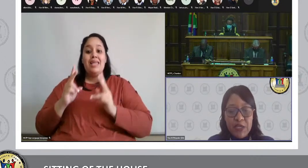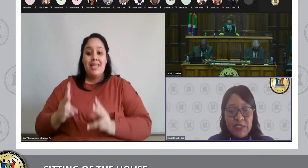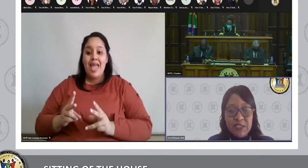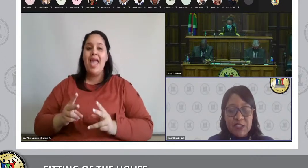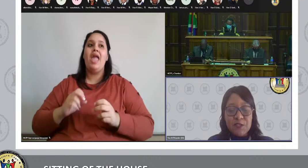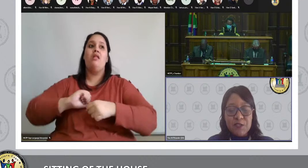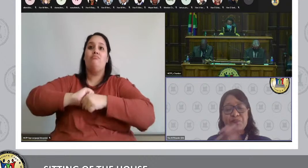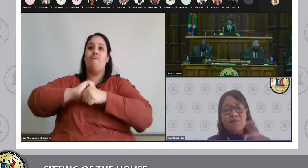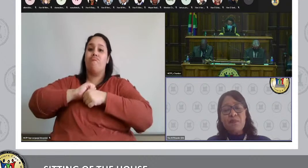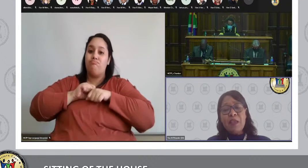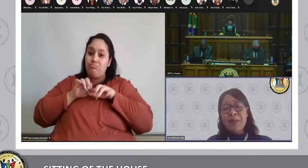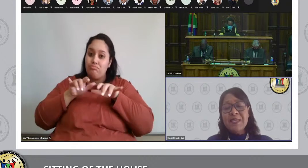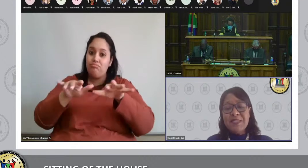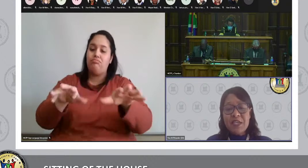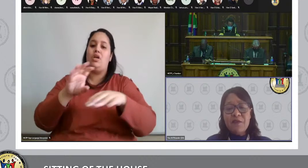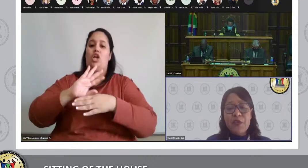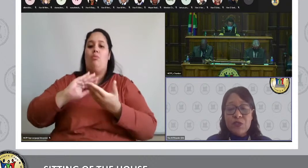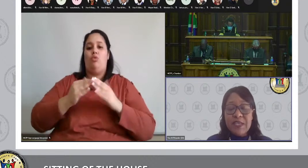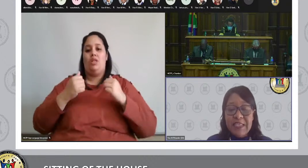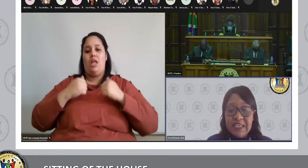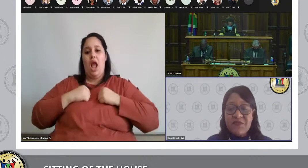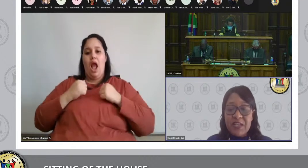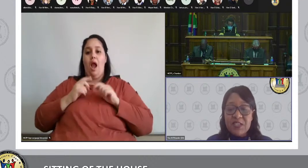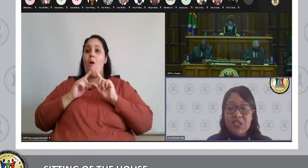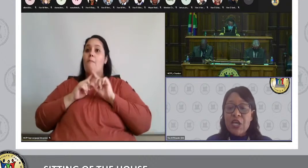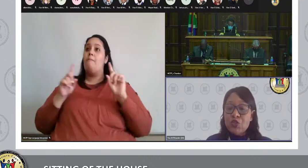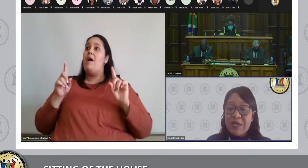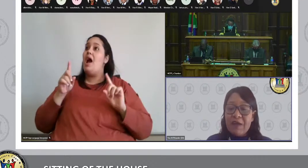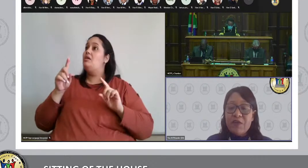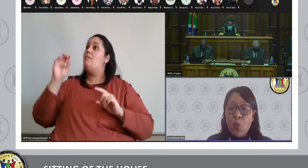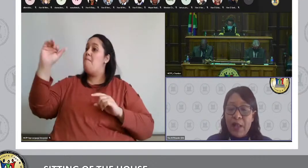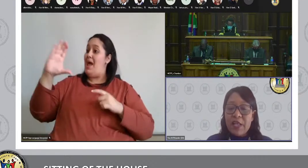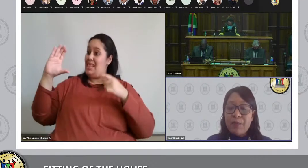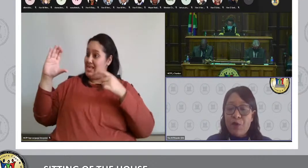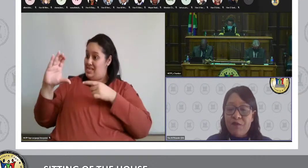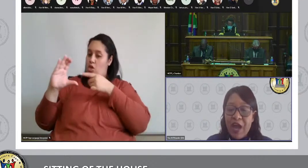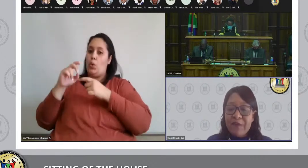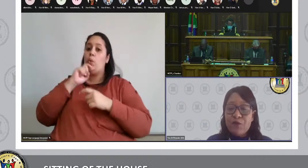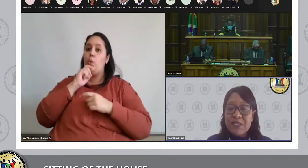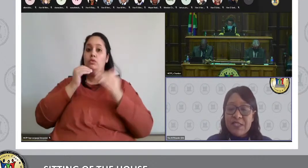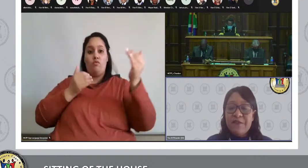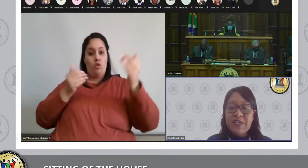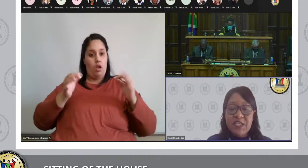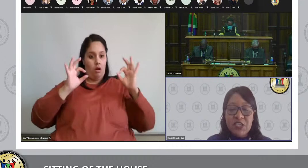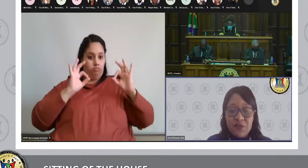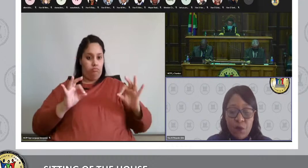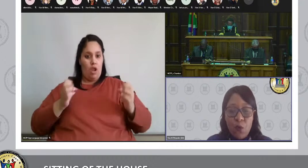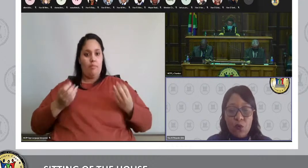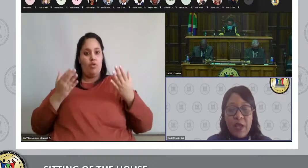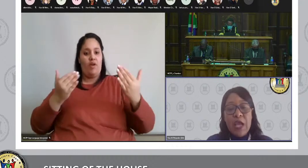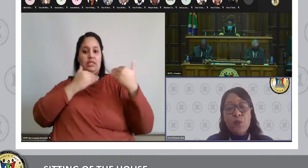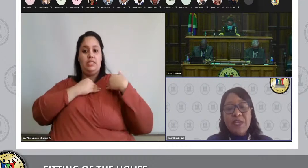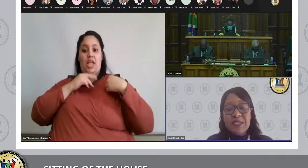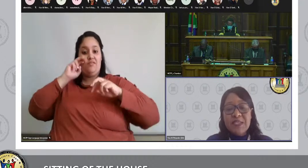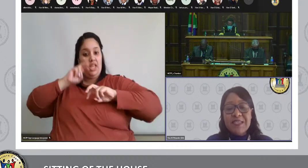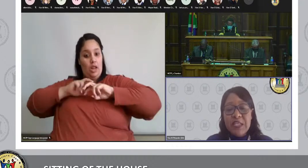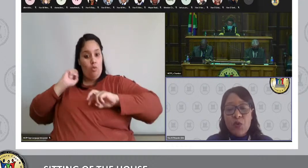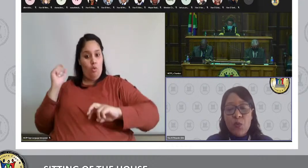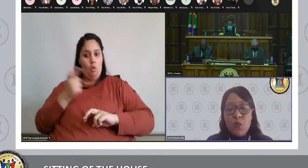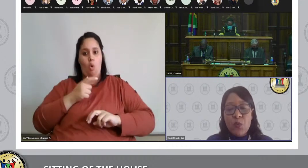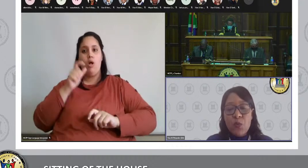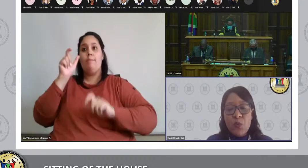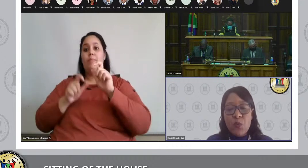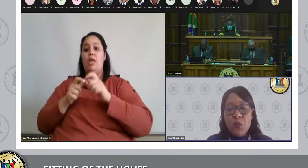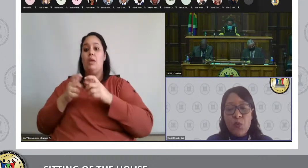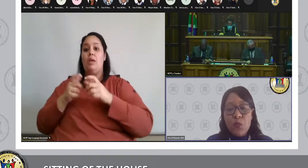our communities. But instead of using these funds to govern well and provide for the safety needs of all, residents